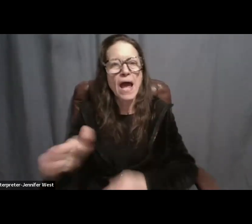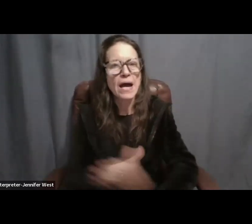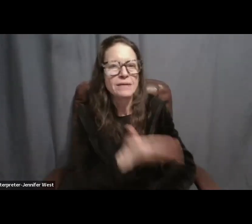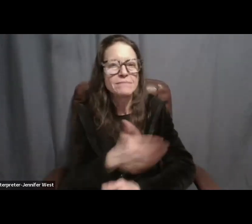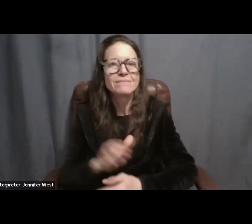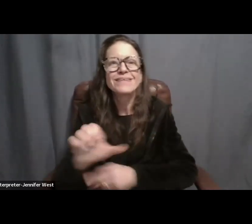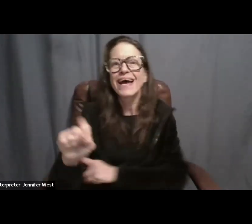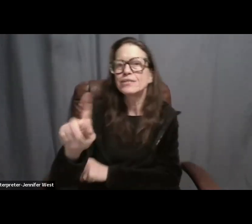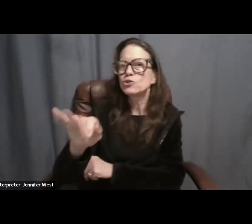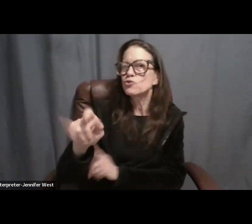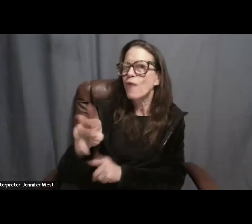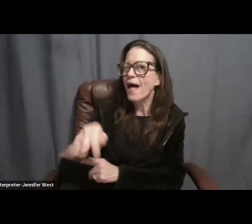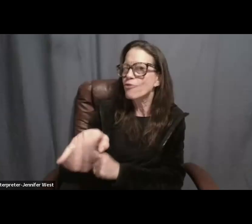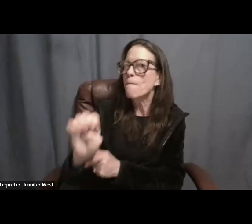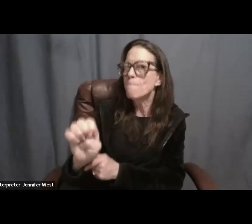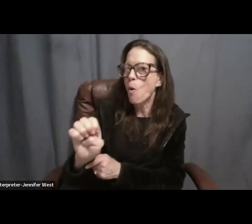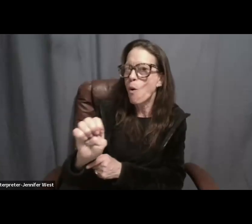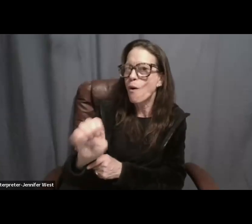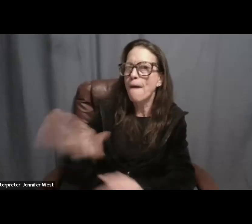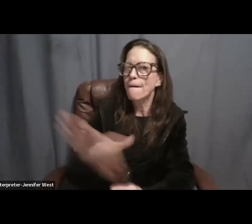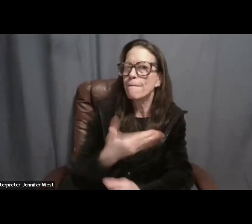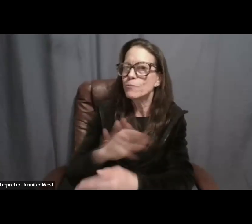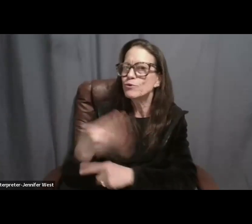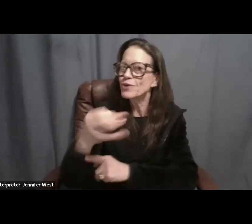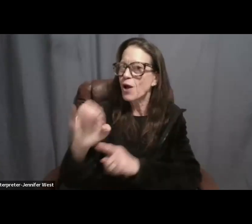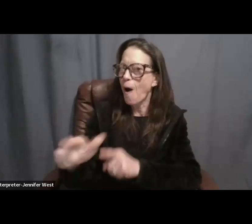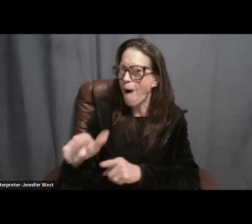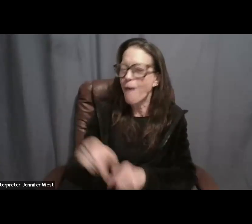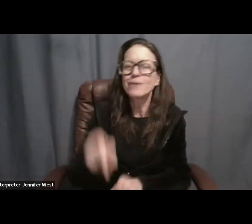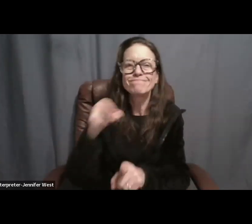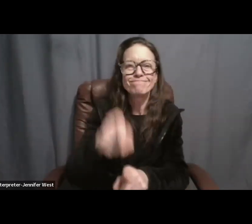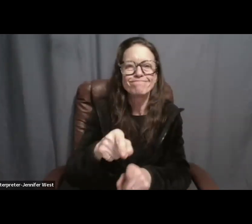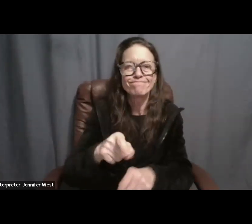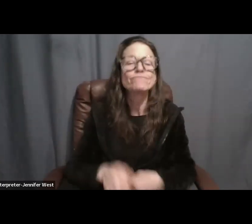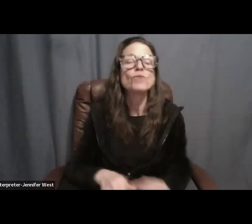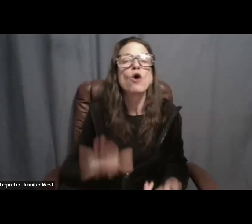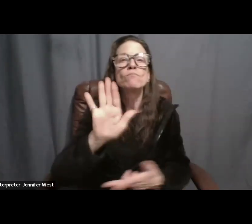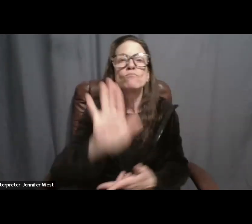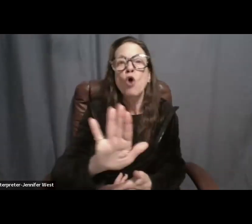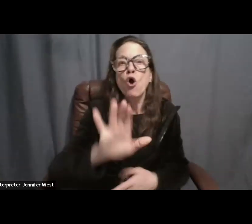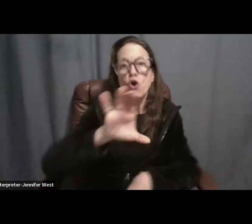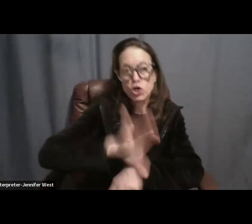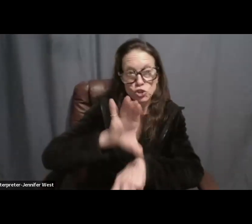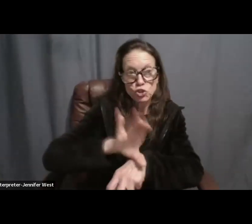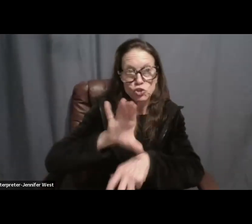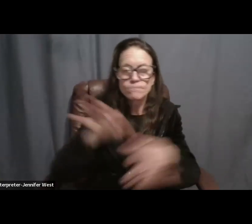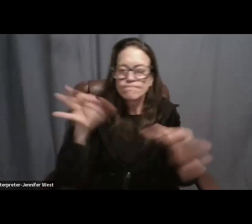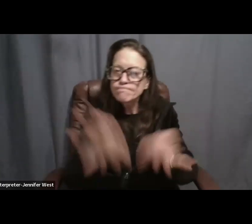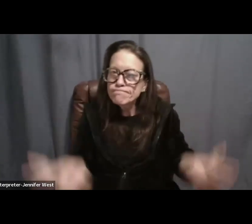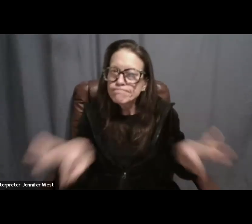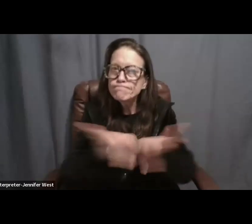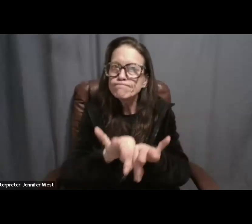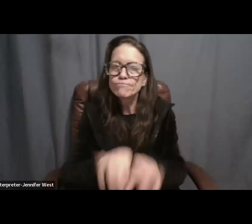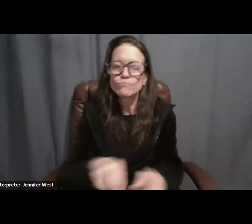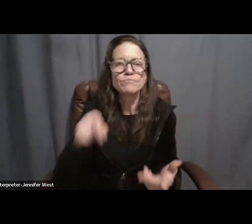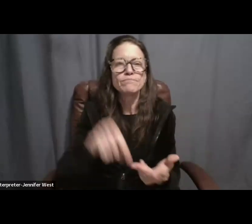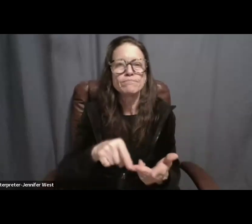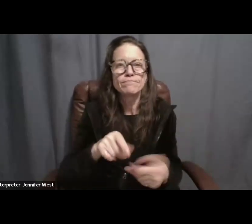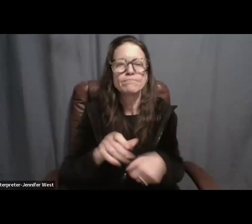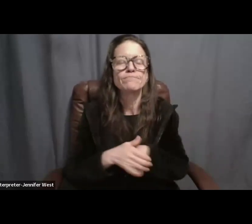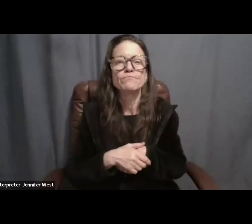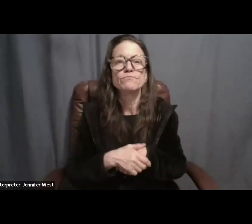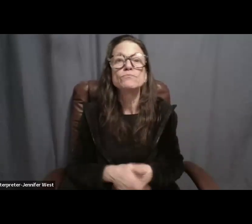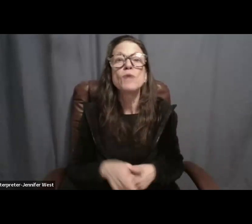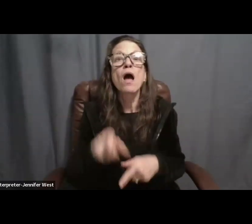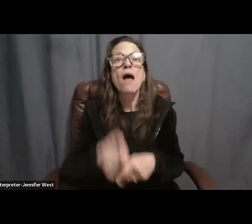for 23 years. Her church is very important to her. And in Damascus, one of